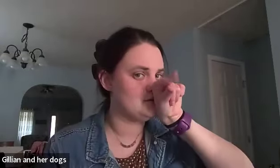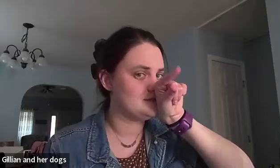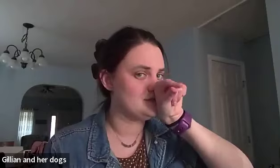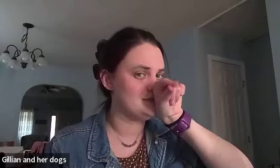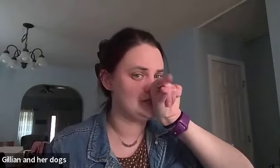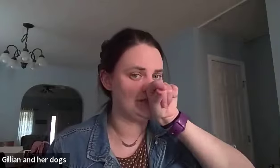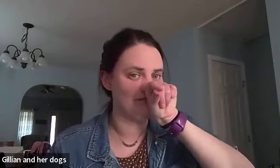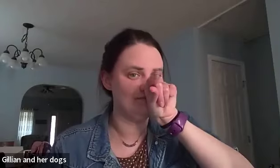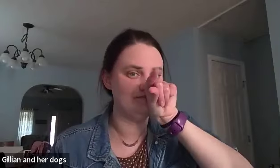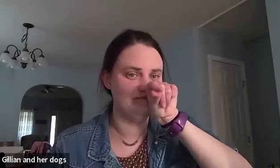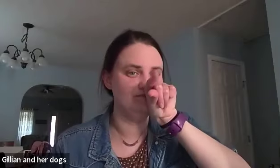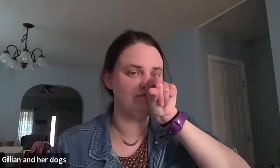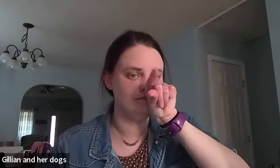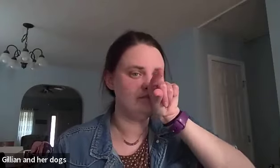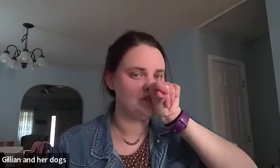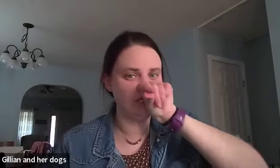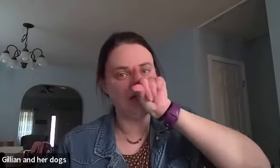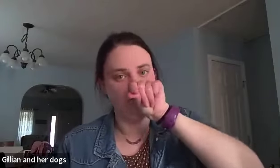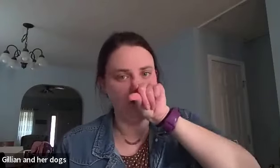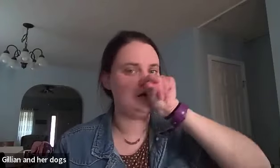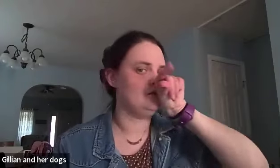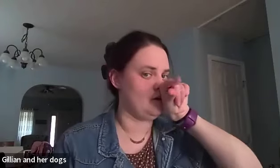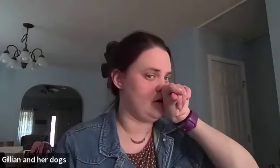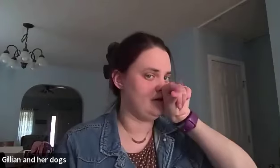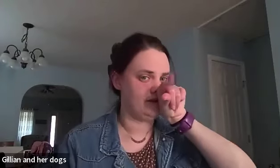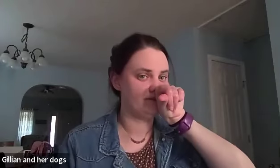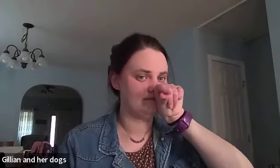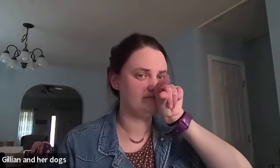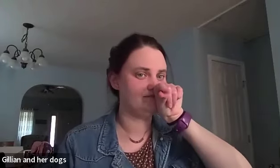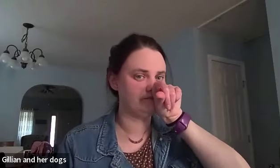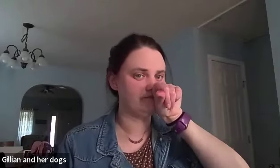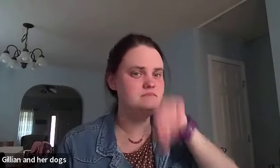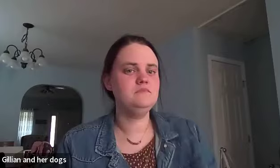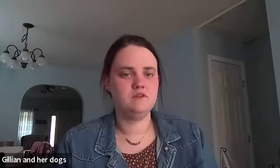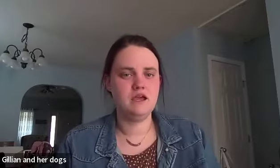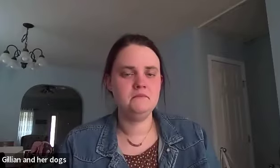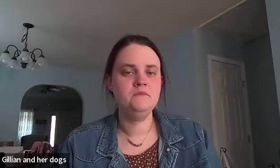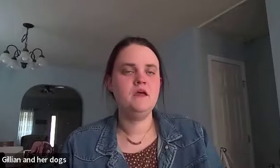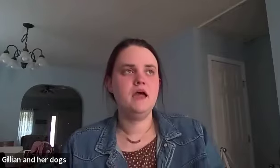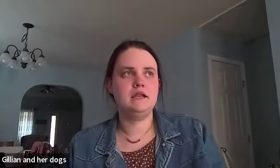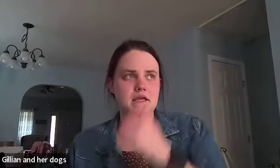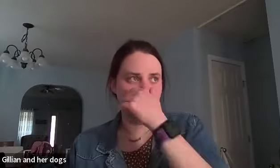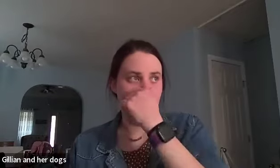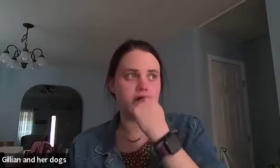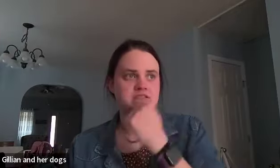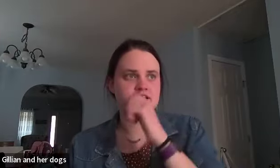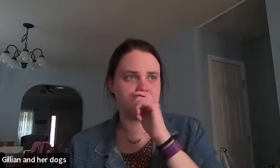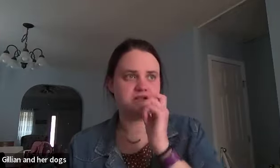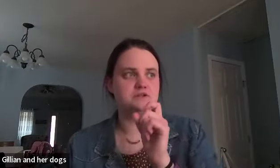nose. Chicken. Mm-hmm. Chicken, bird, they're all here. Okay. And again, context